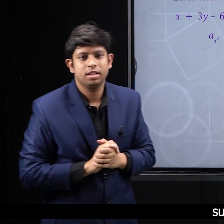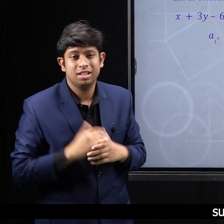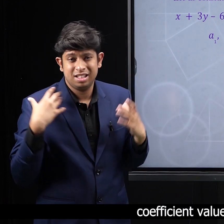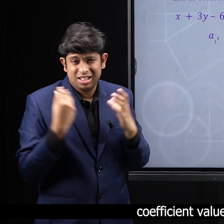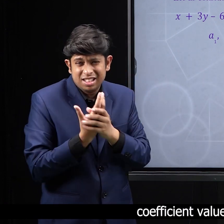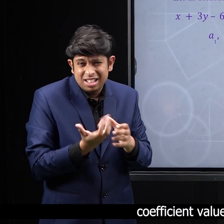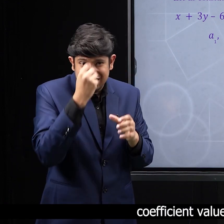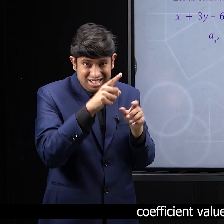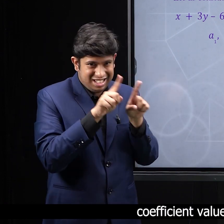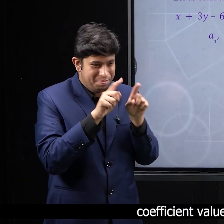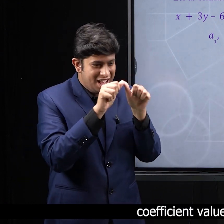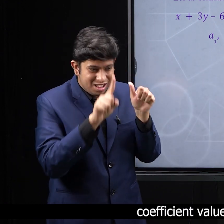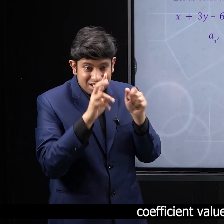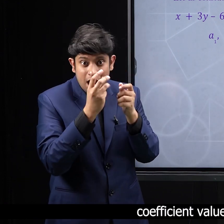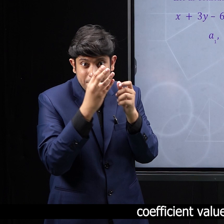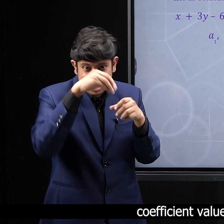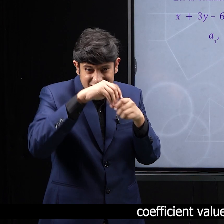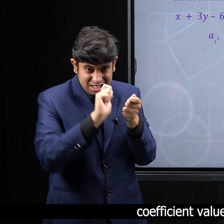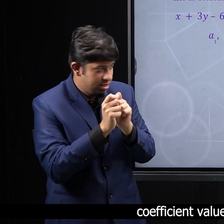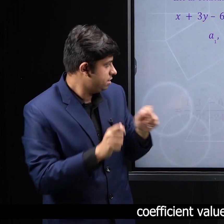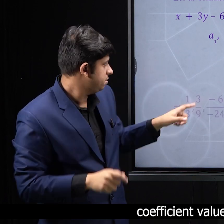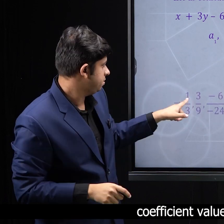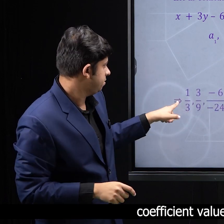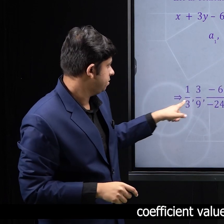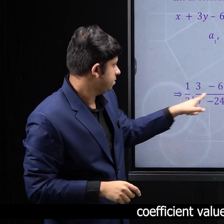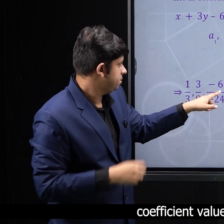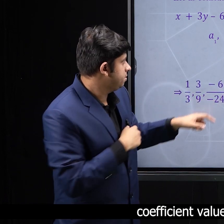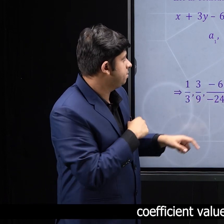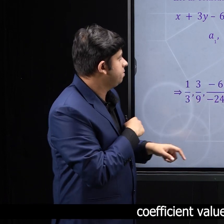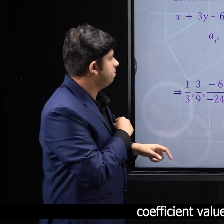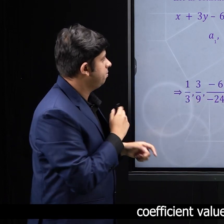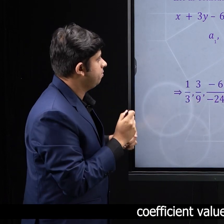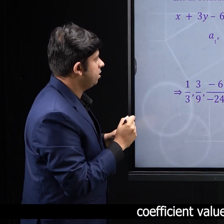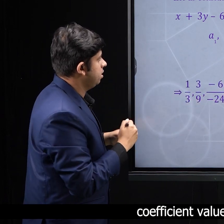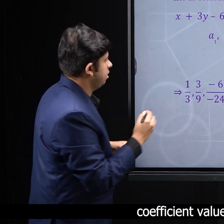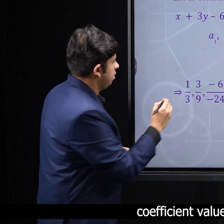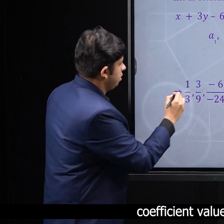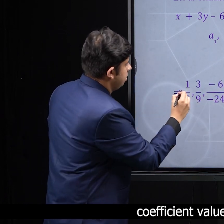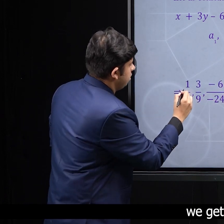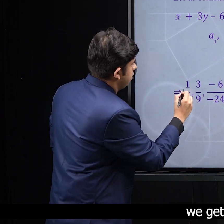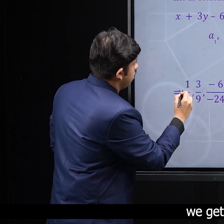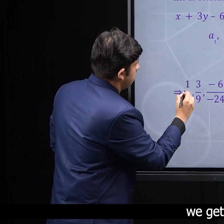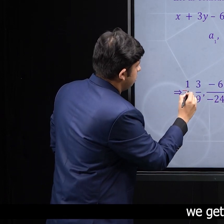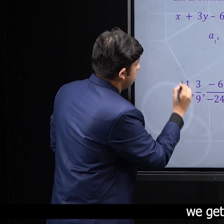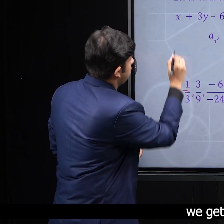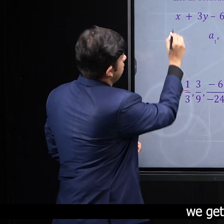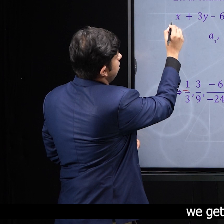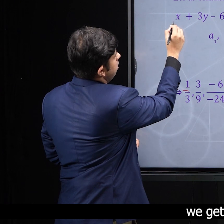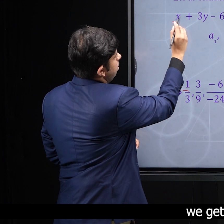Substitute the coefficient values in a1 by a2, b1 by b2 and c1 by c2. We get 1 by 3,